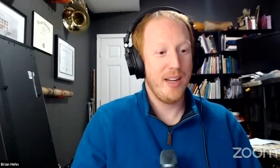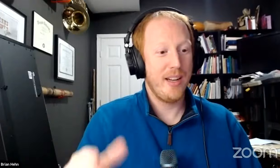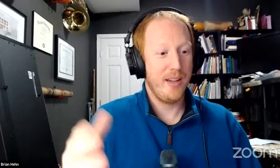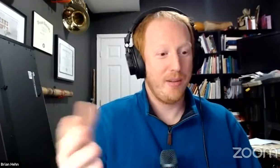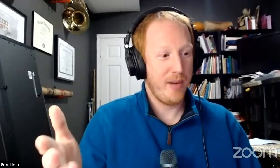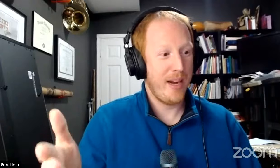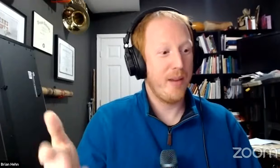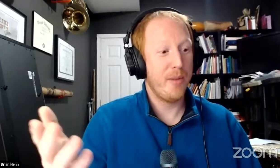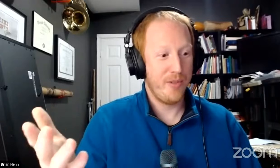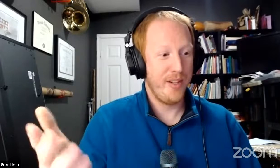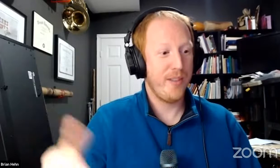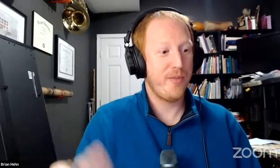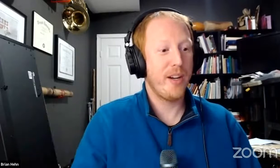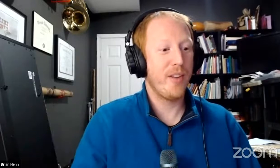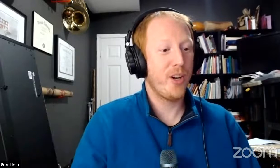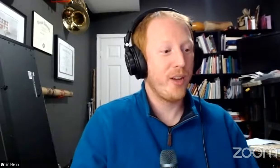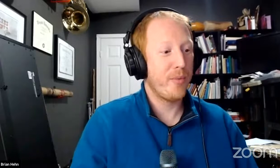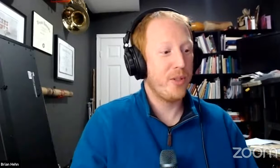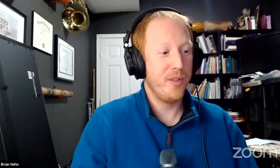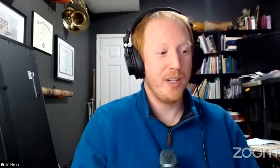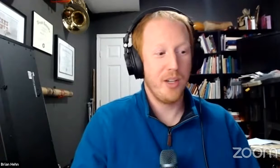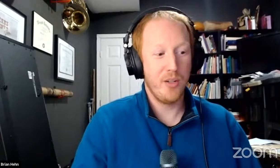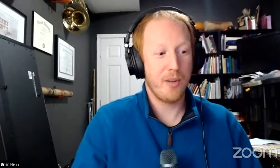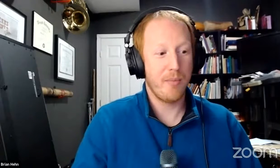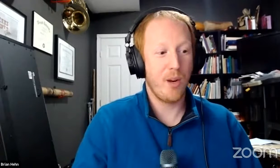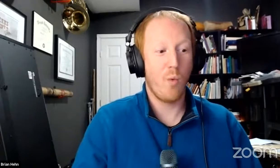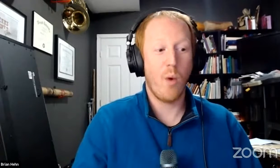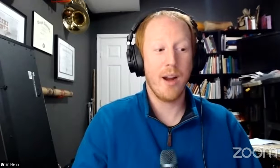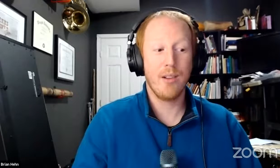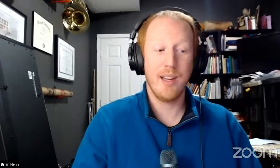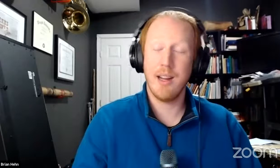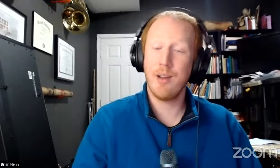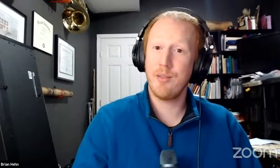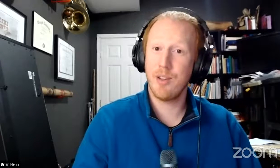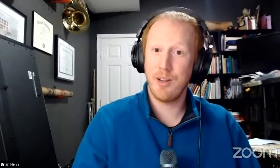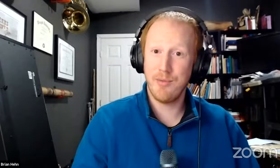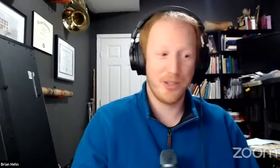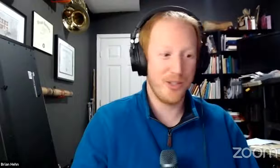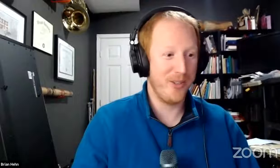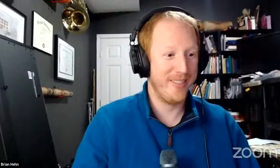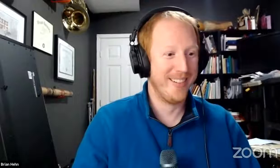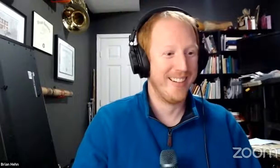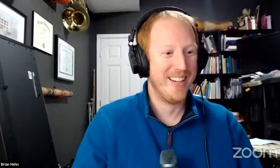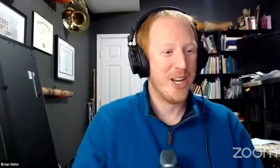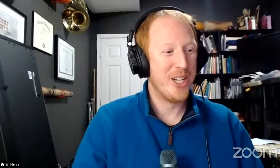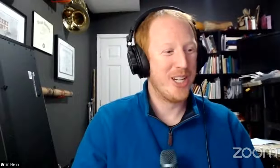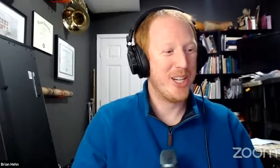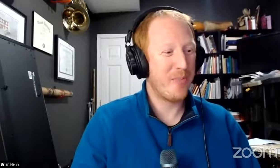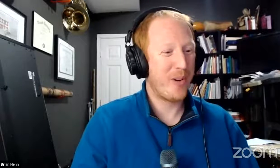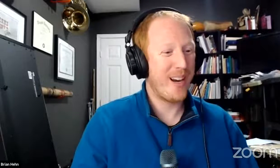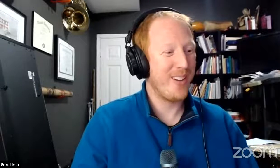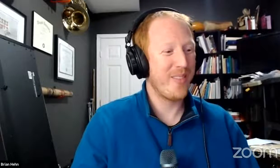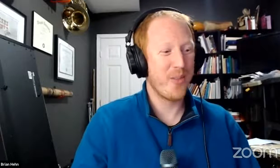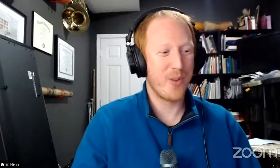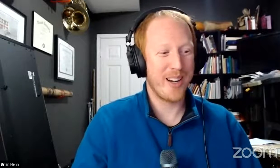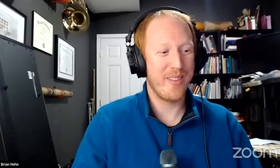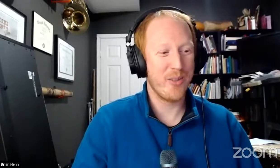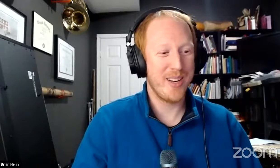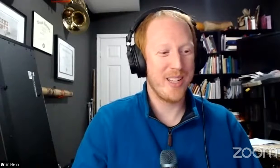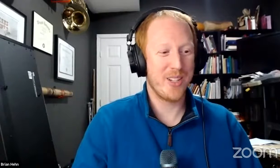That was wonderful, and not terribly serious. I introduced that one as a serious one, but I mixed it up with another one of the COVID carols